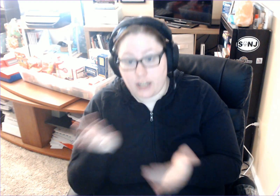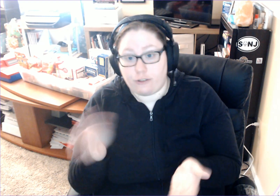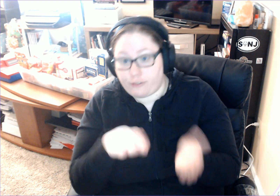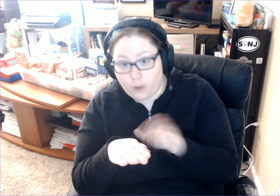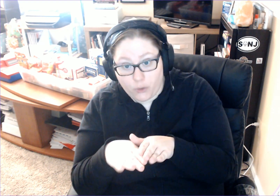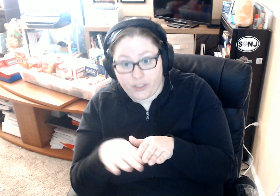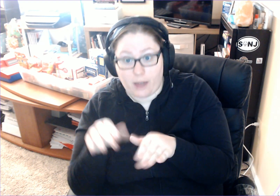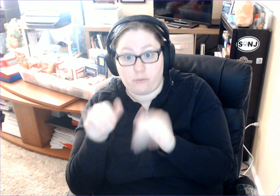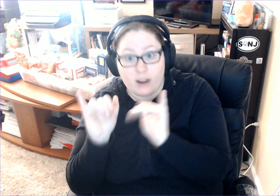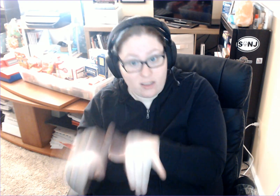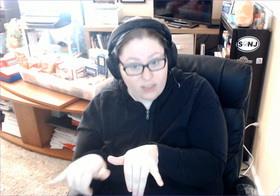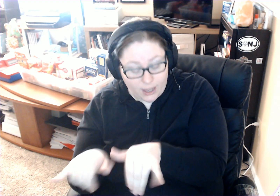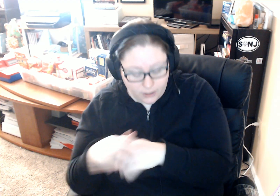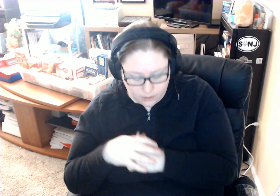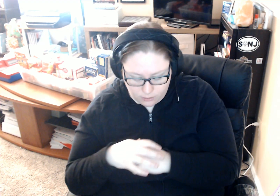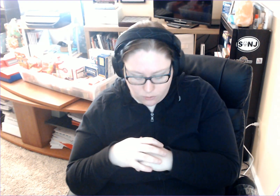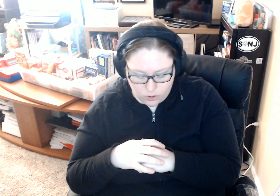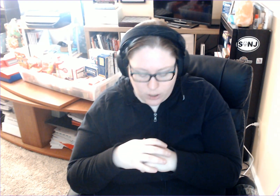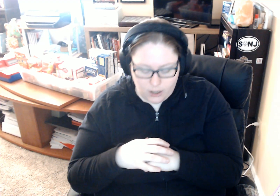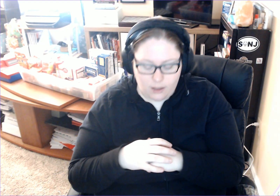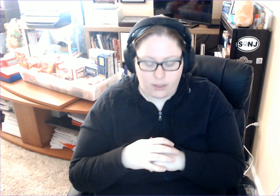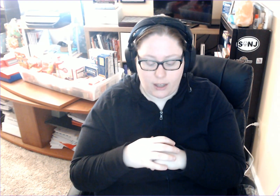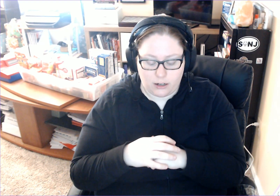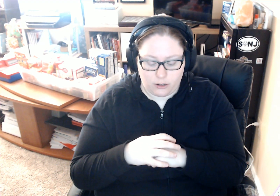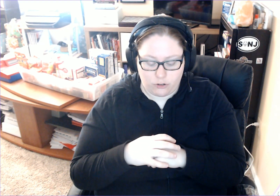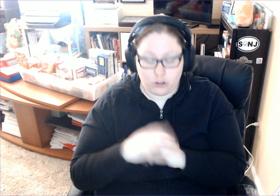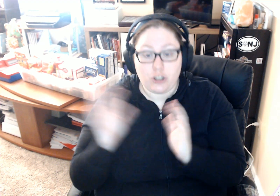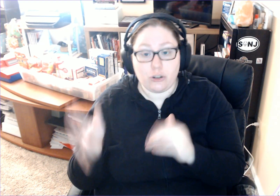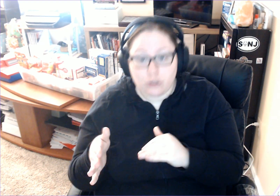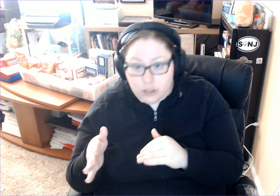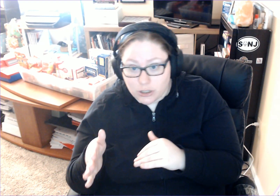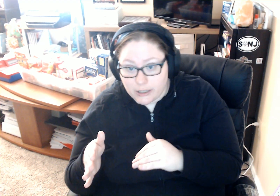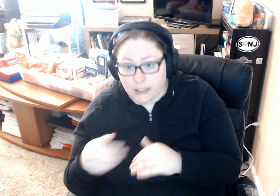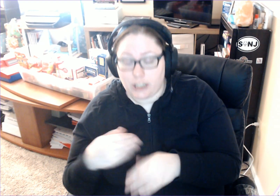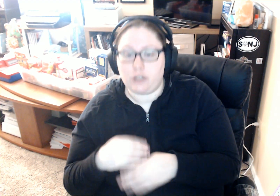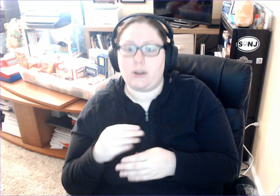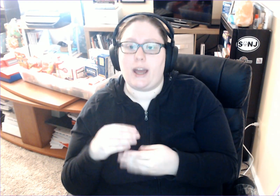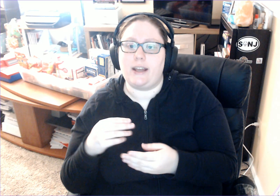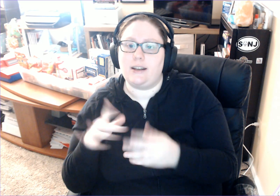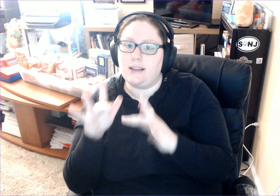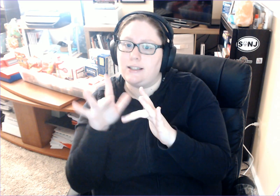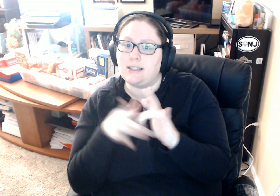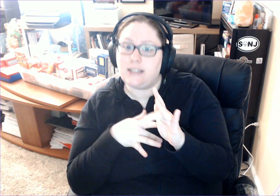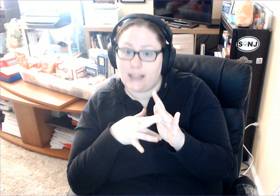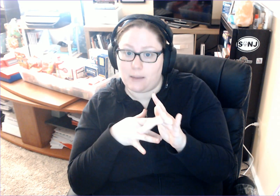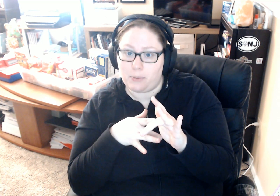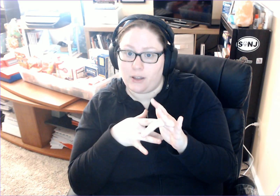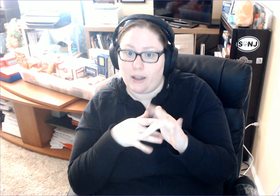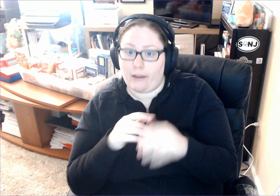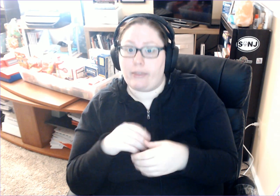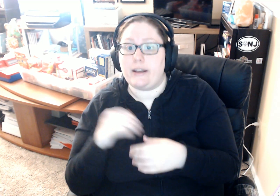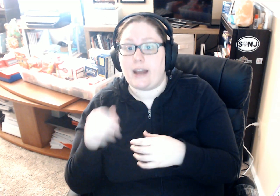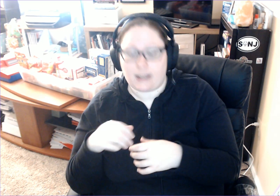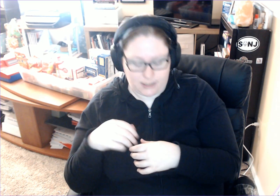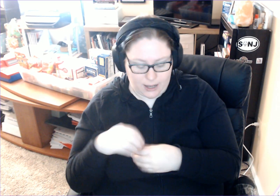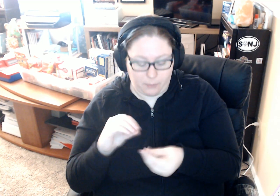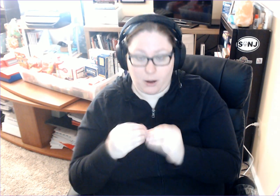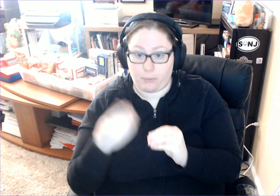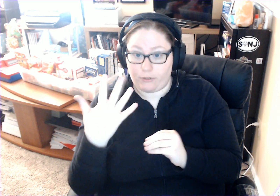fold them right then usually you can skip the next step, number 5,